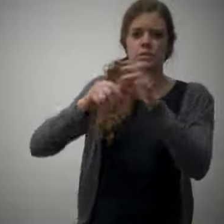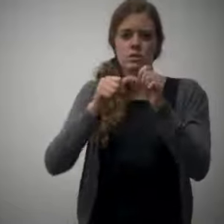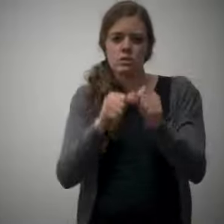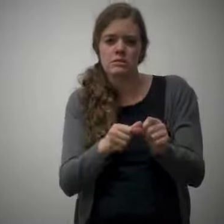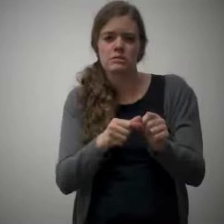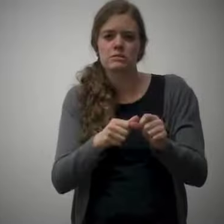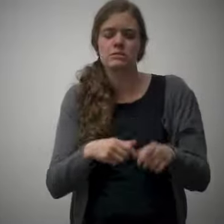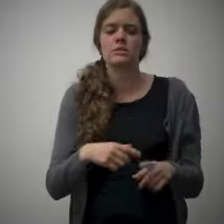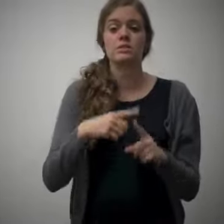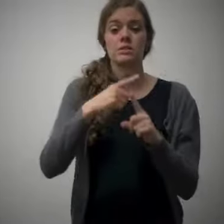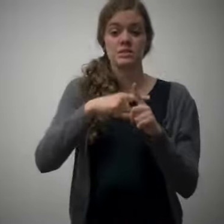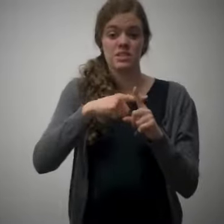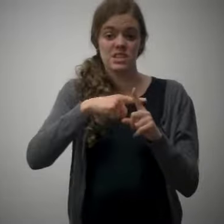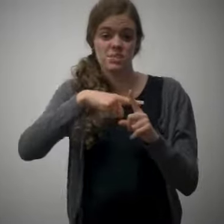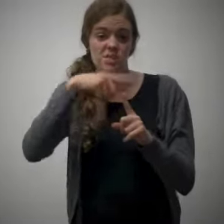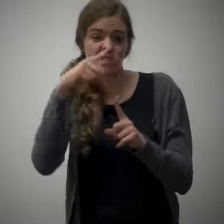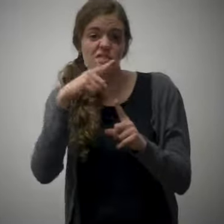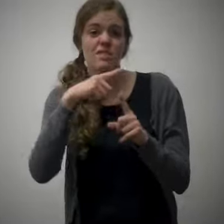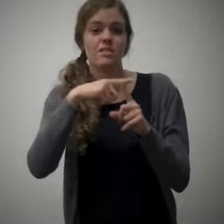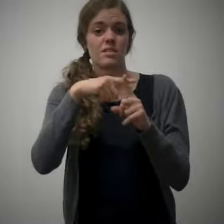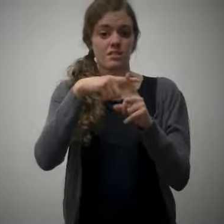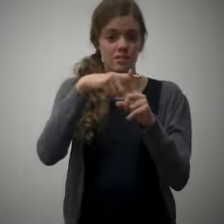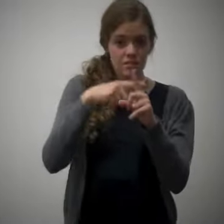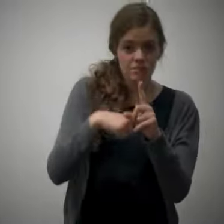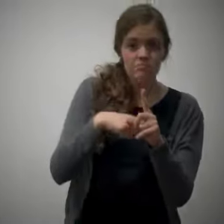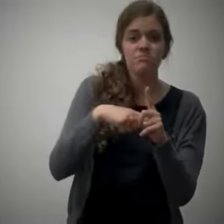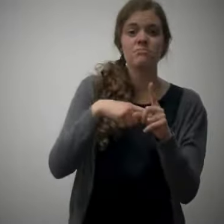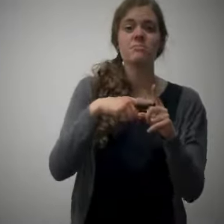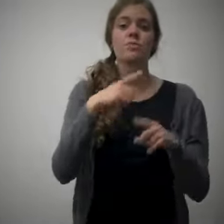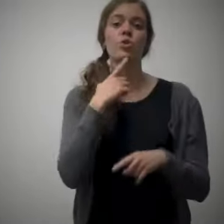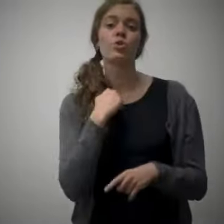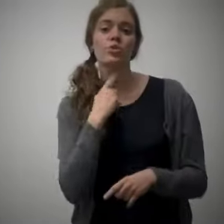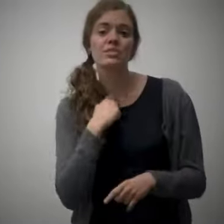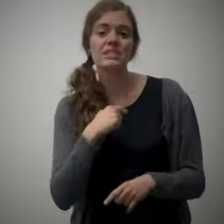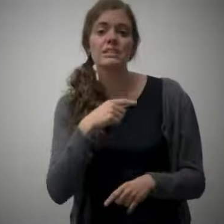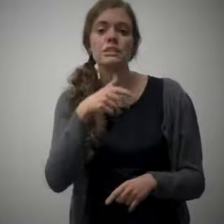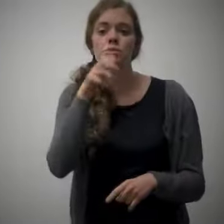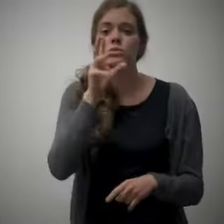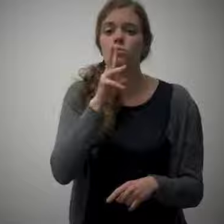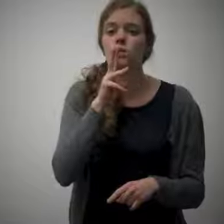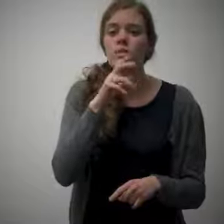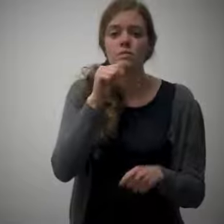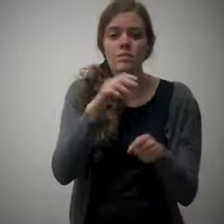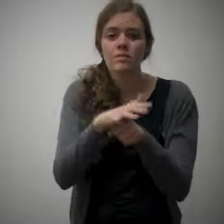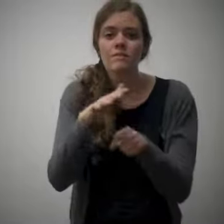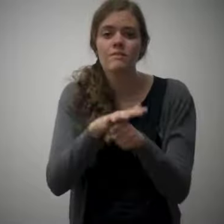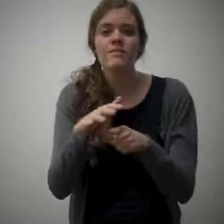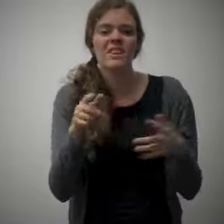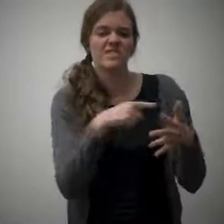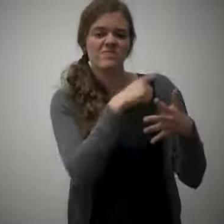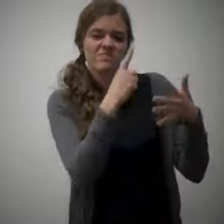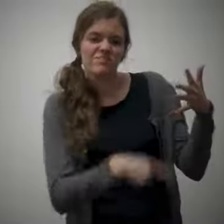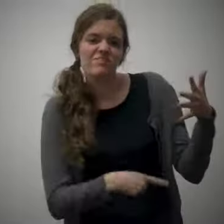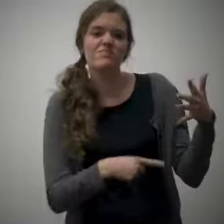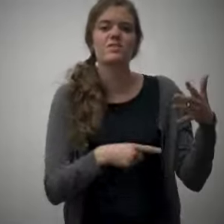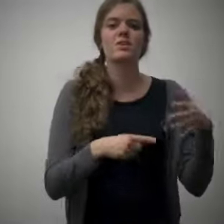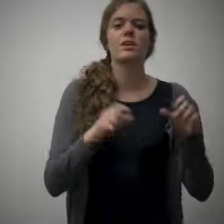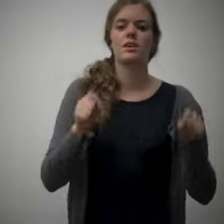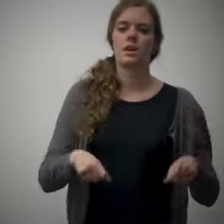temperature extremes, and dehydration are some of the other culprits that can contribute to the development of RSI.